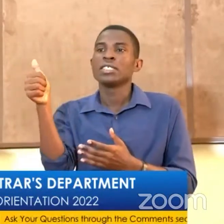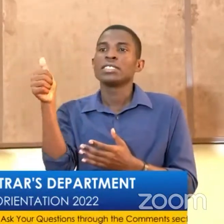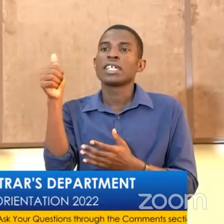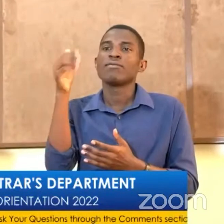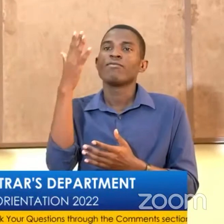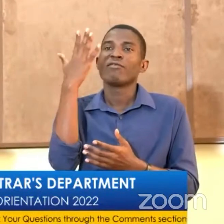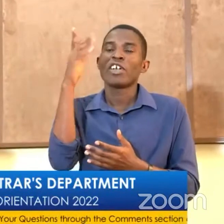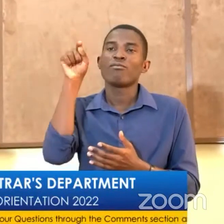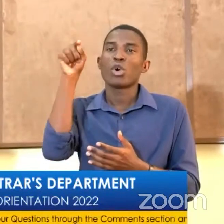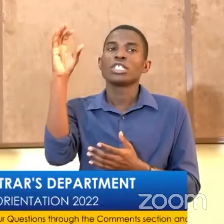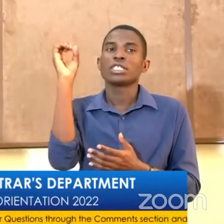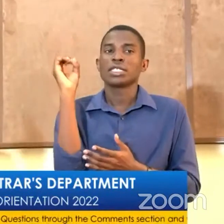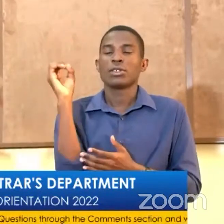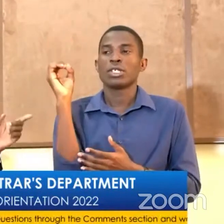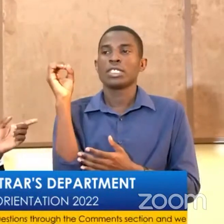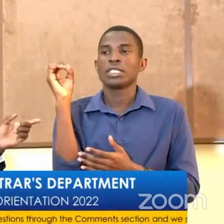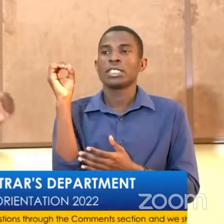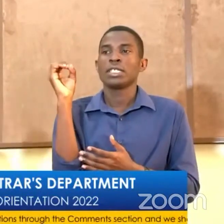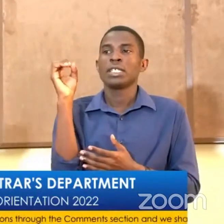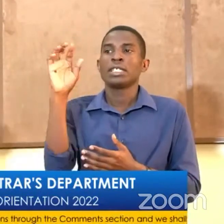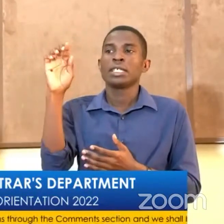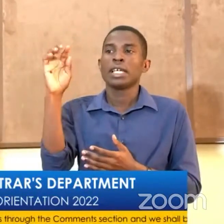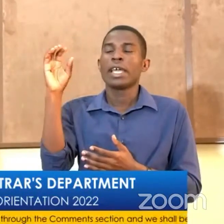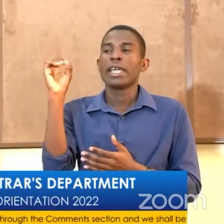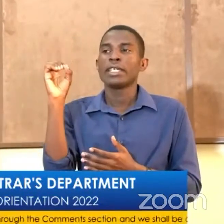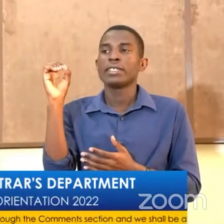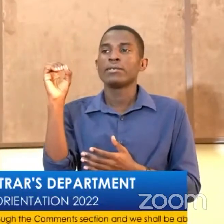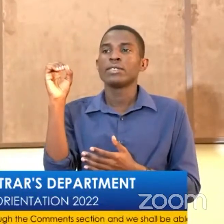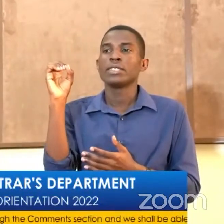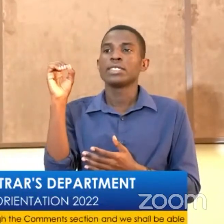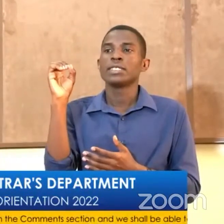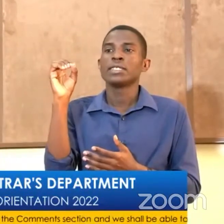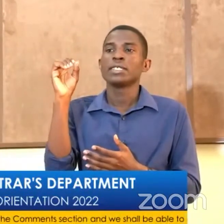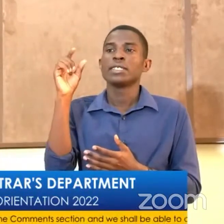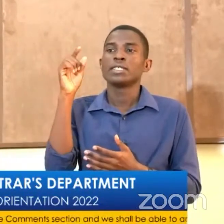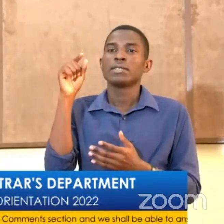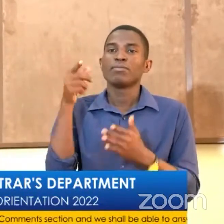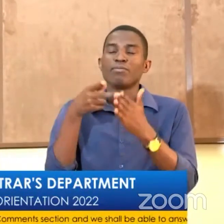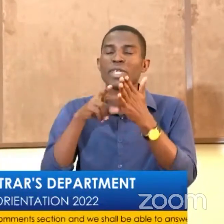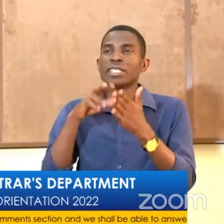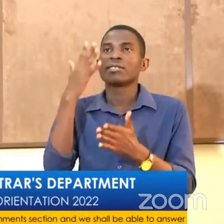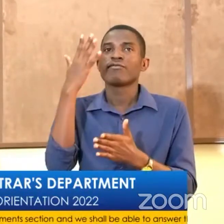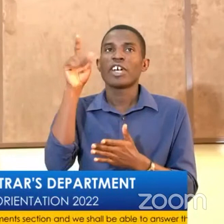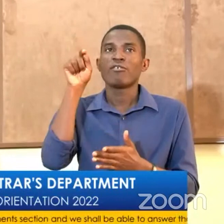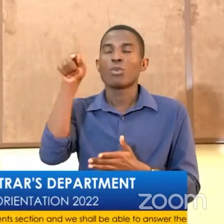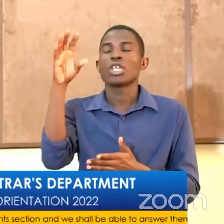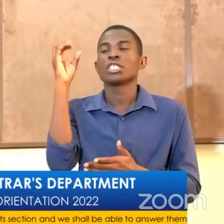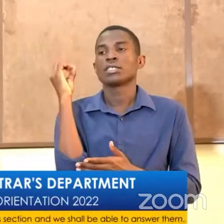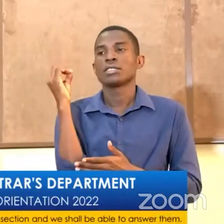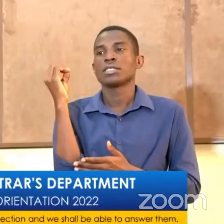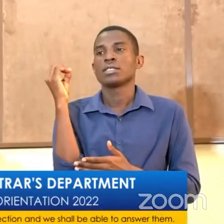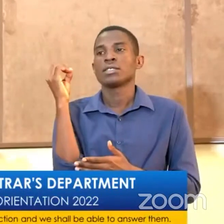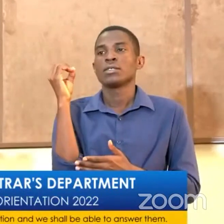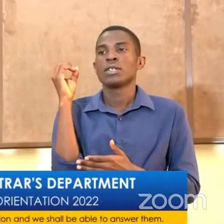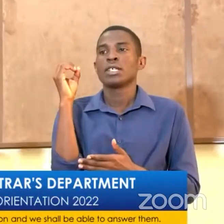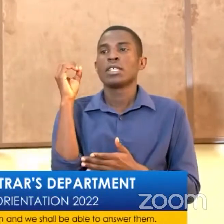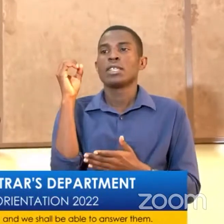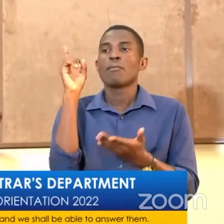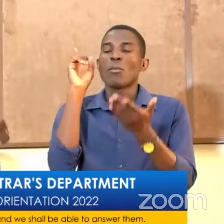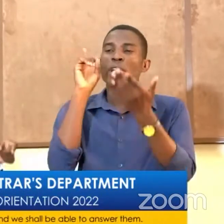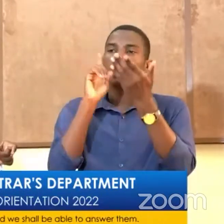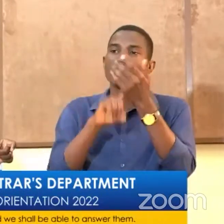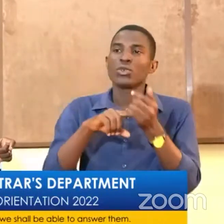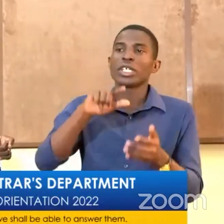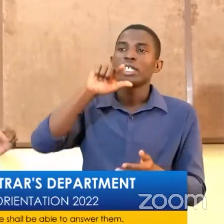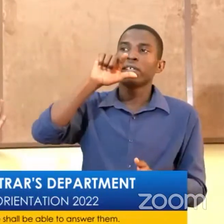5.0. The 80 is 5.0. So the moment you score